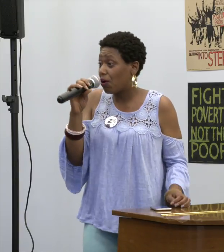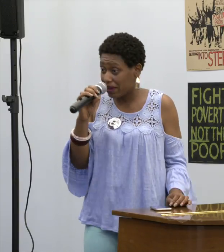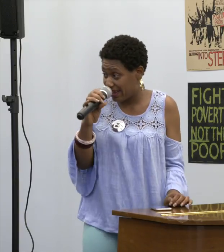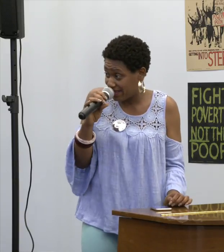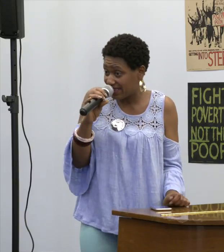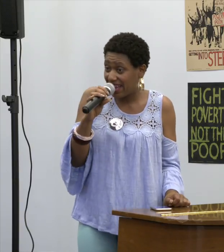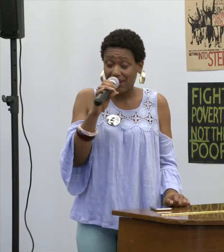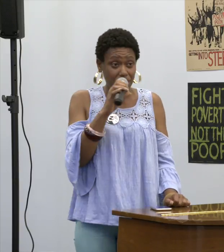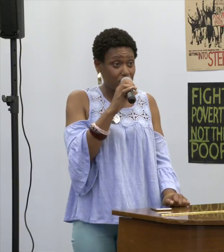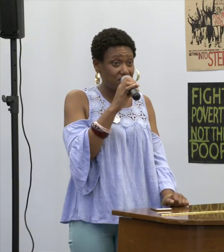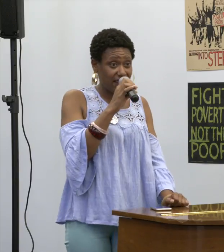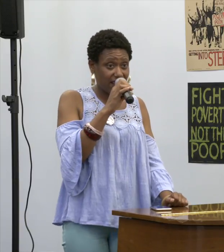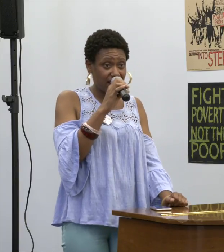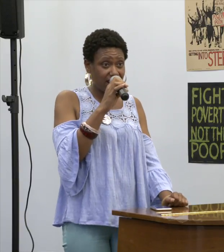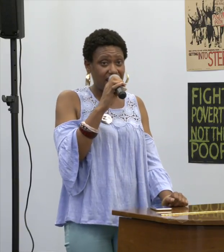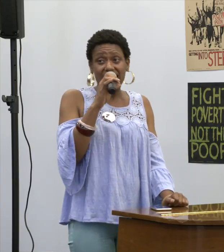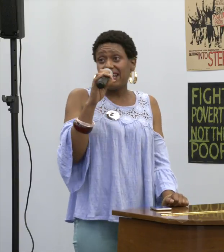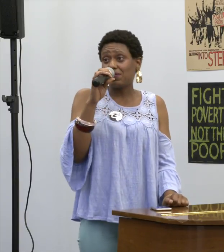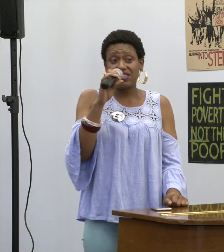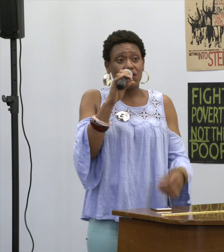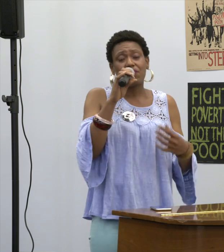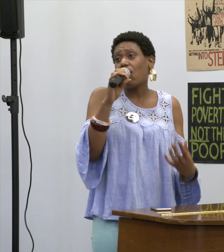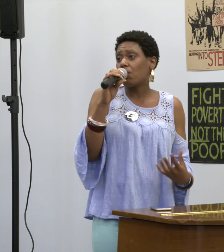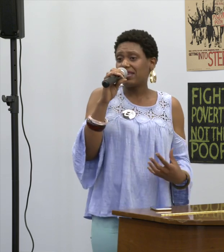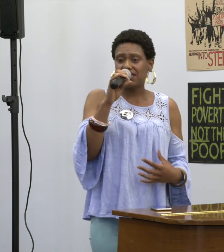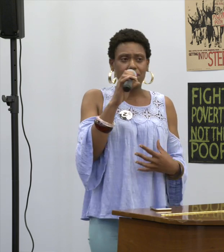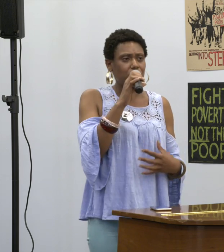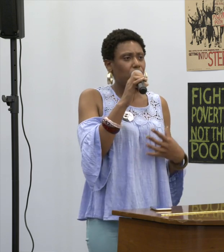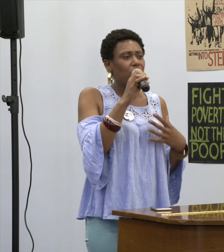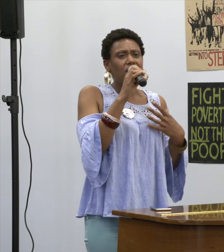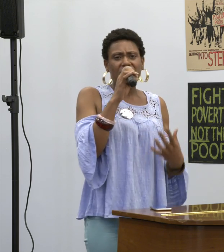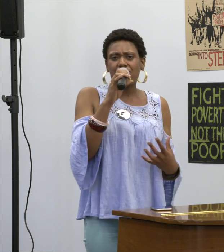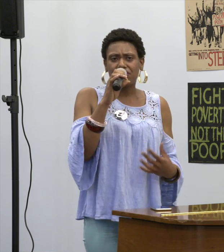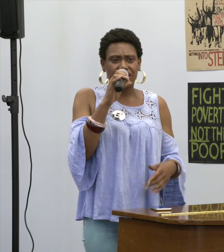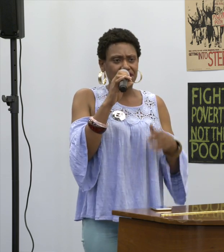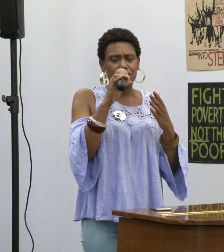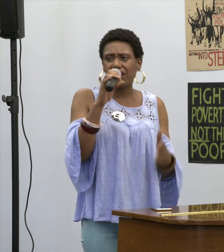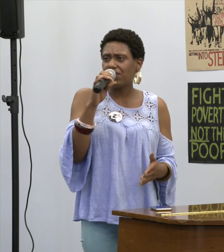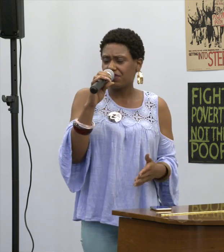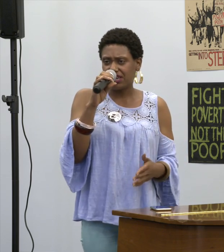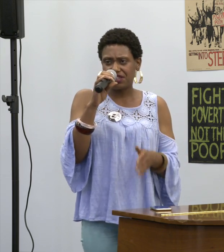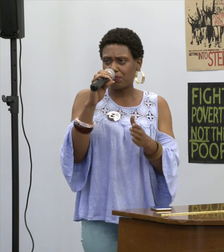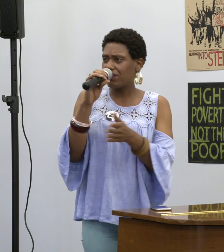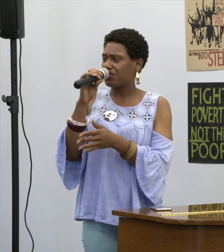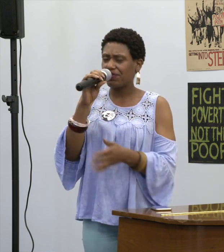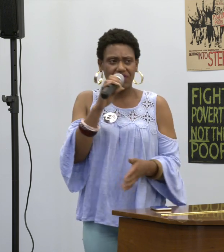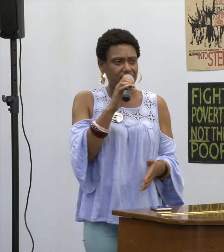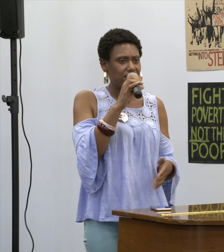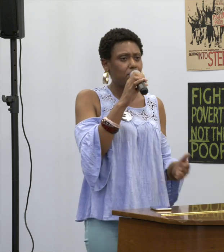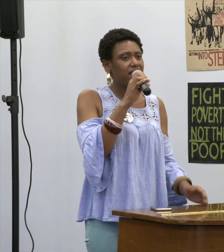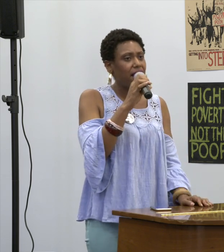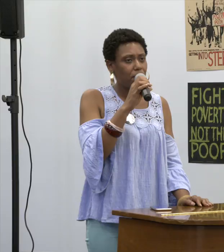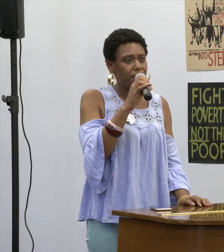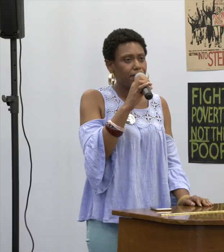off of always hearing people singing. It's based off of always seeing people fight for justice, pray for justice, pray for their